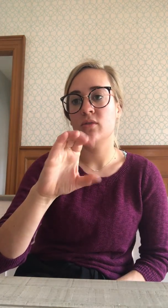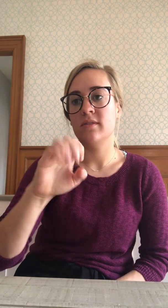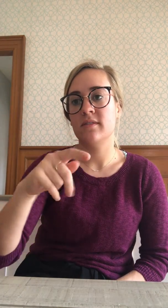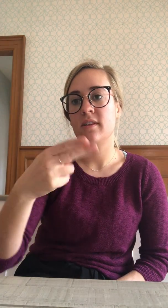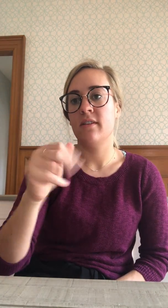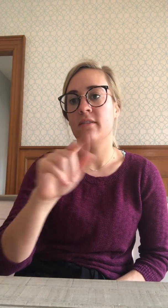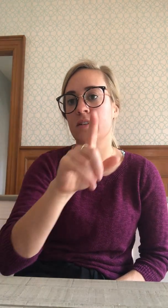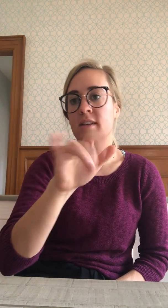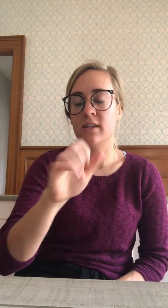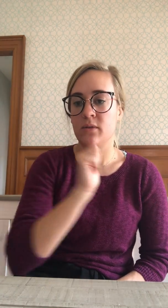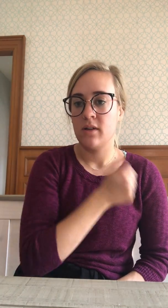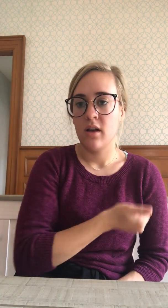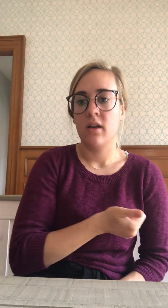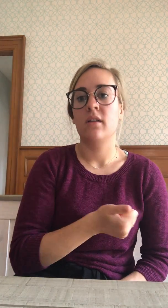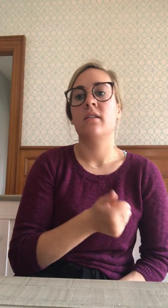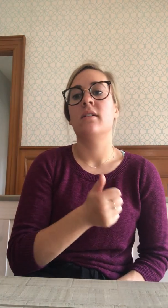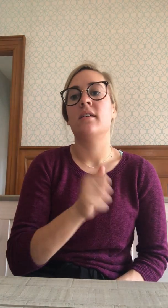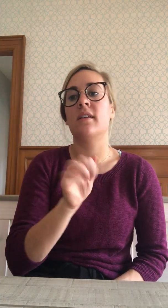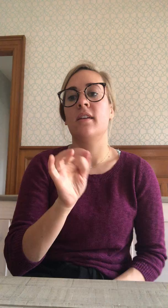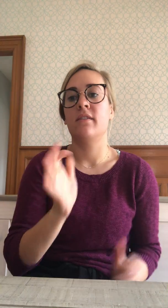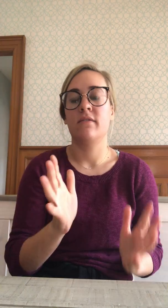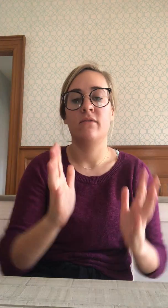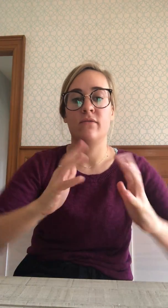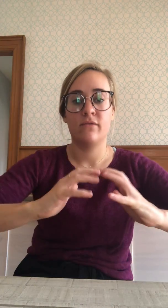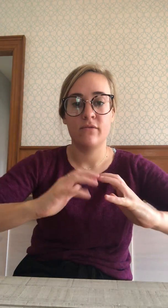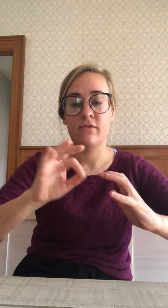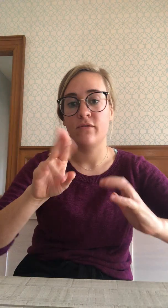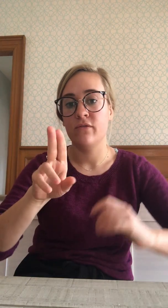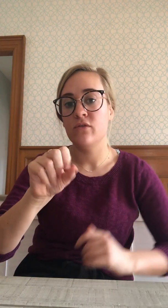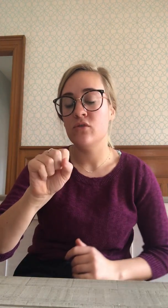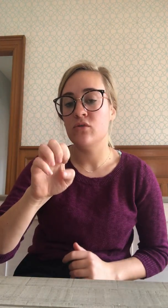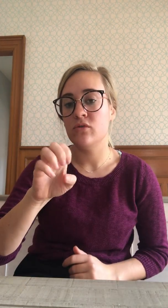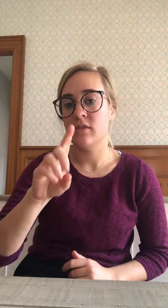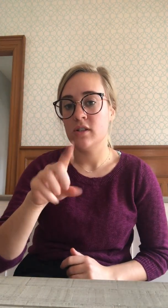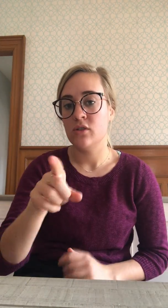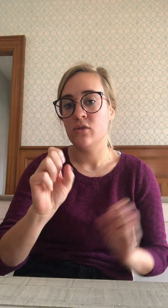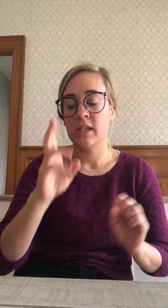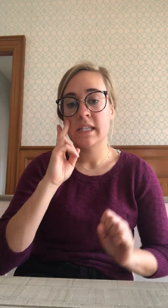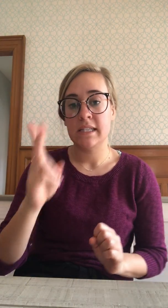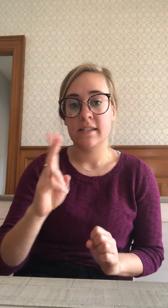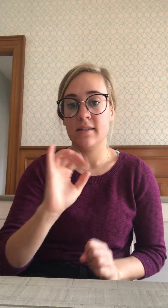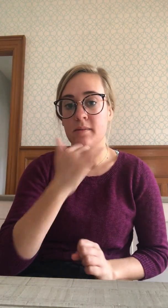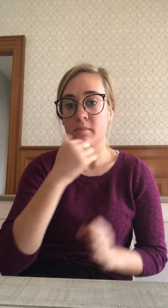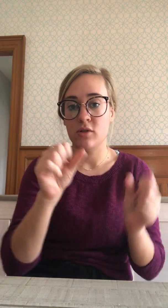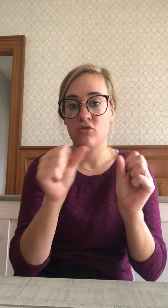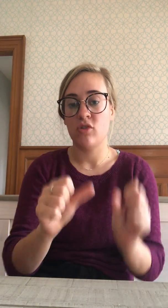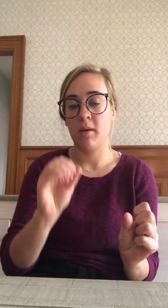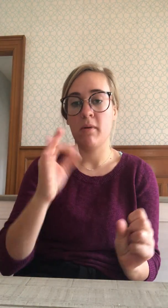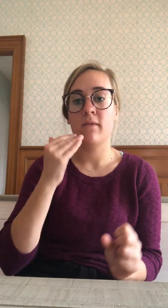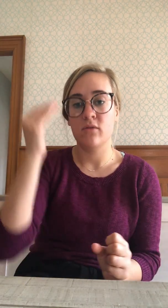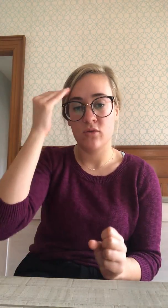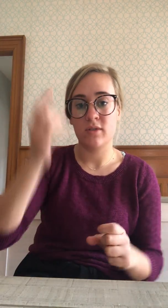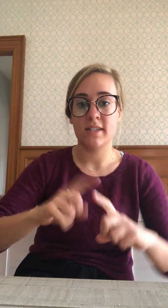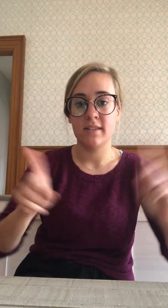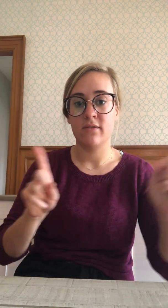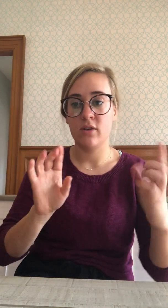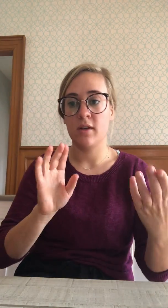fused suture, you can see how the skull misshape is a different shape than if it was just